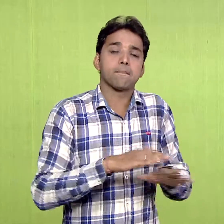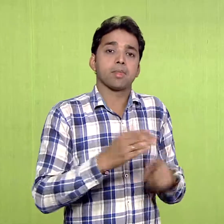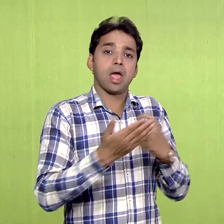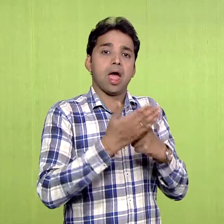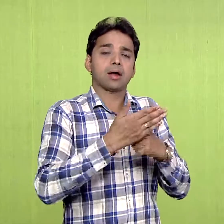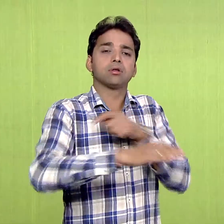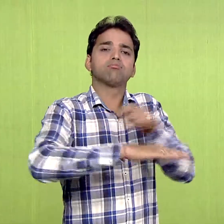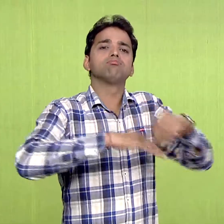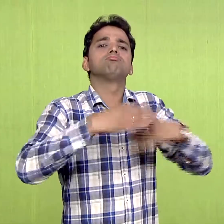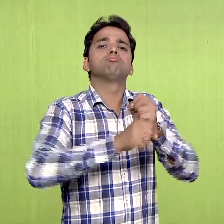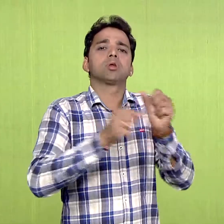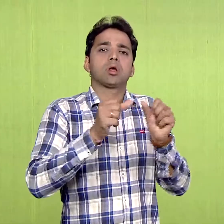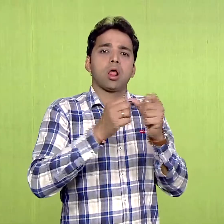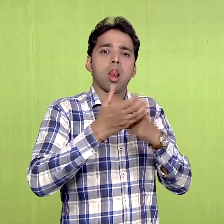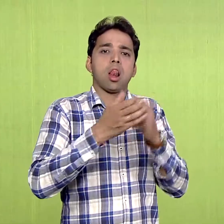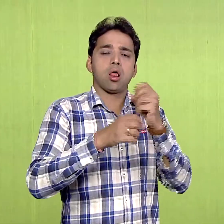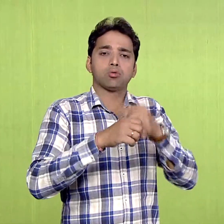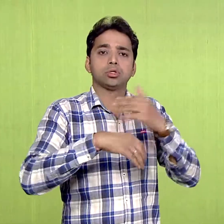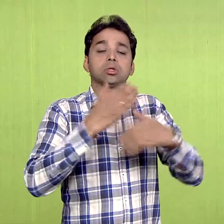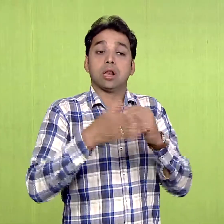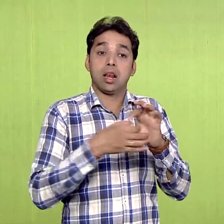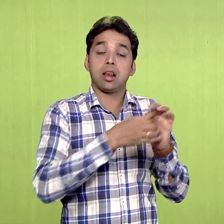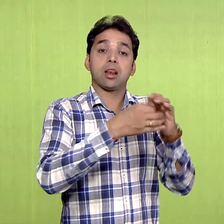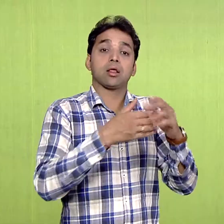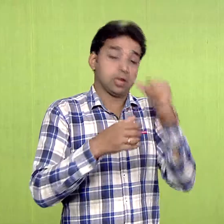India established by the British.